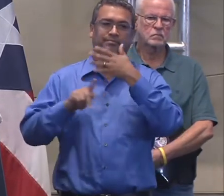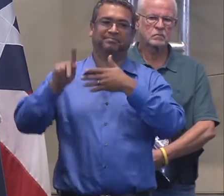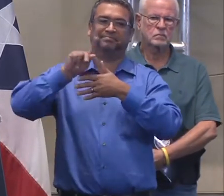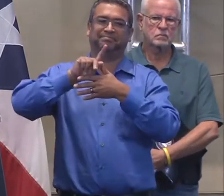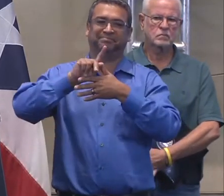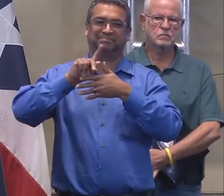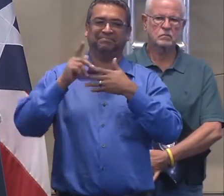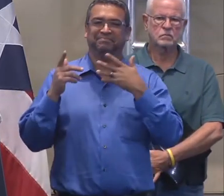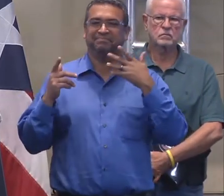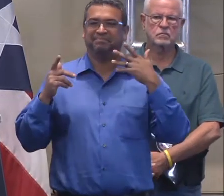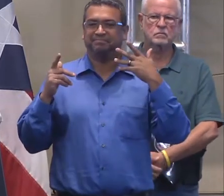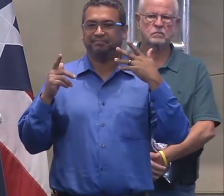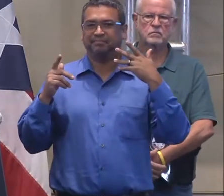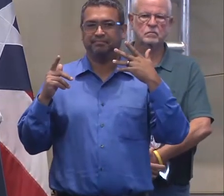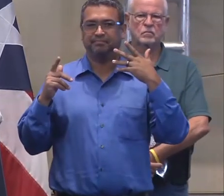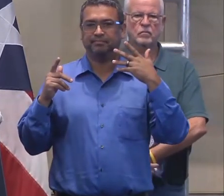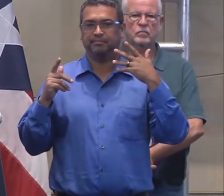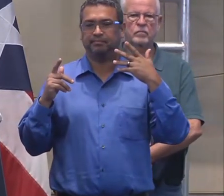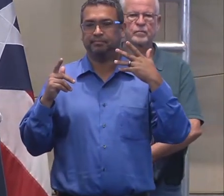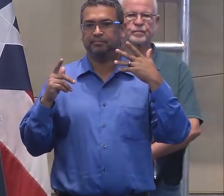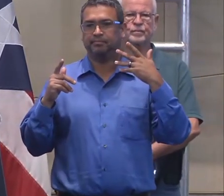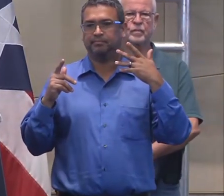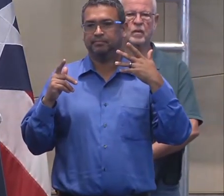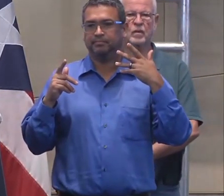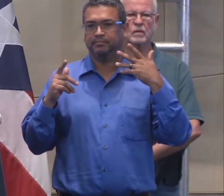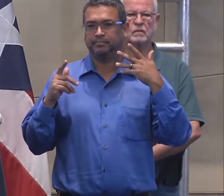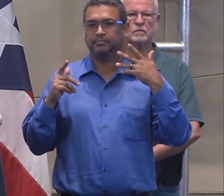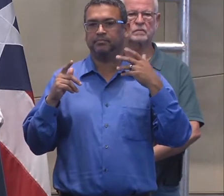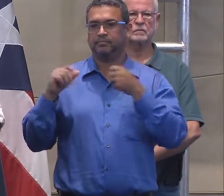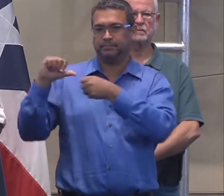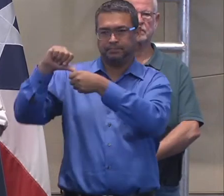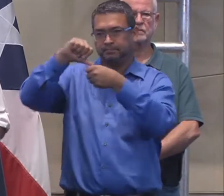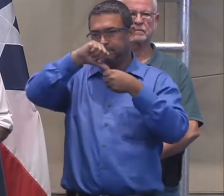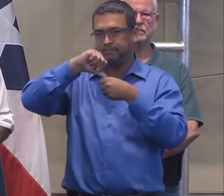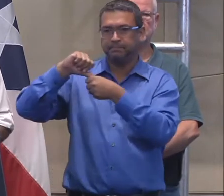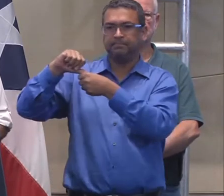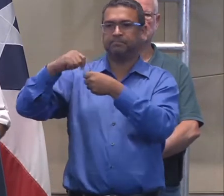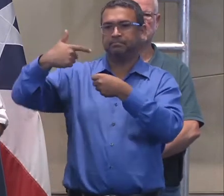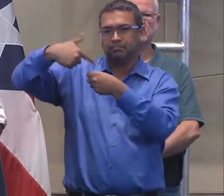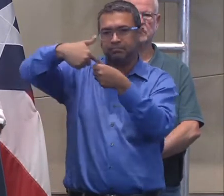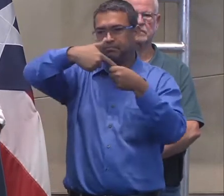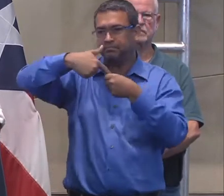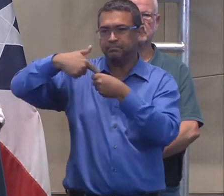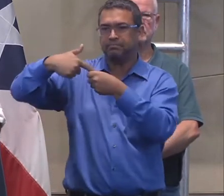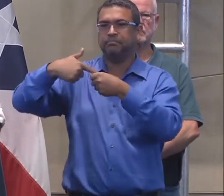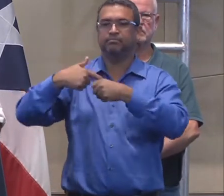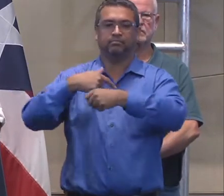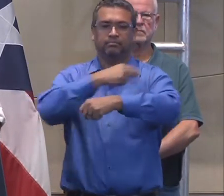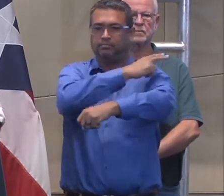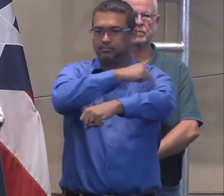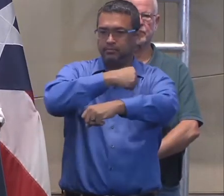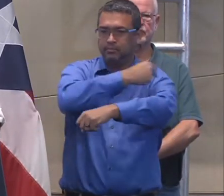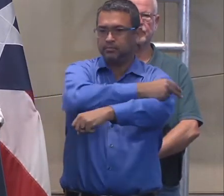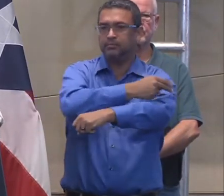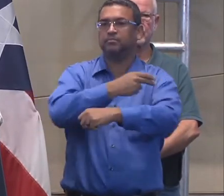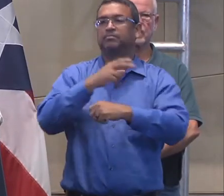diesel and fuel distribution. Hospitals and dialysis centers,